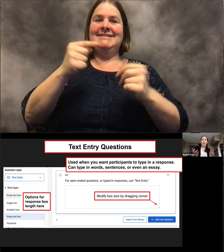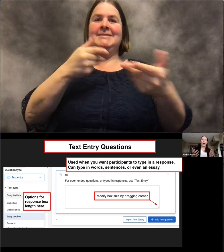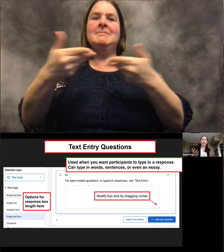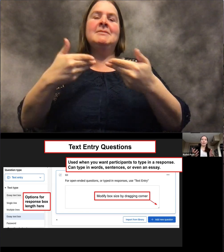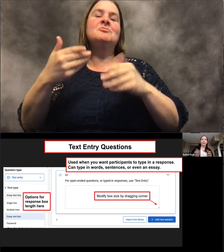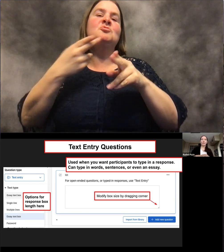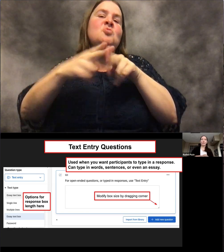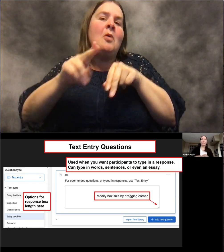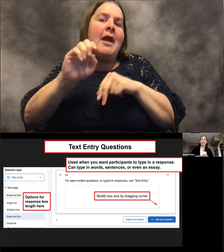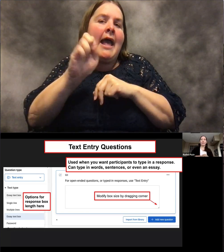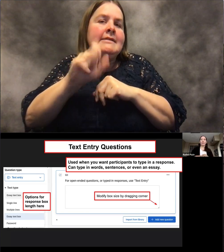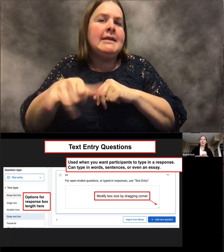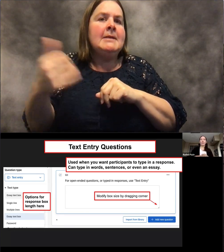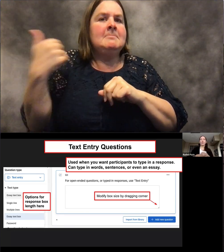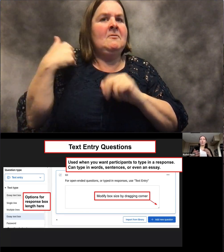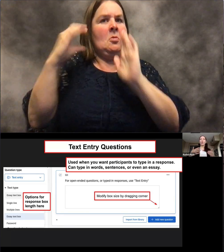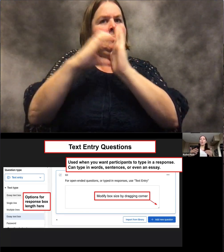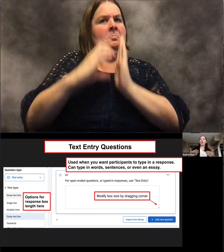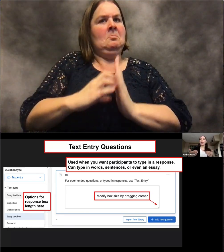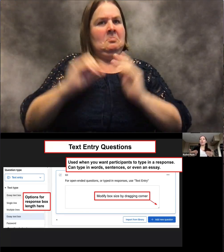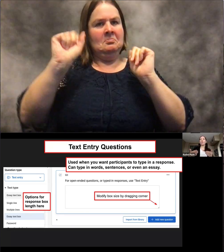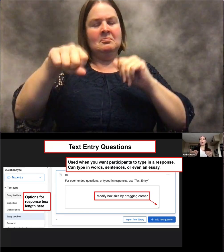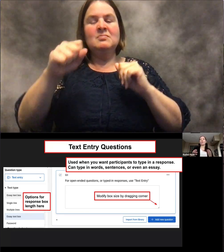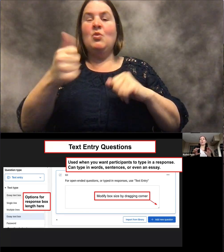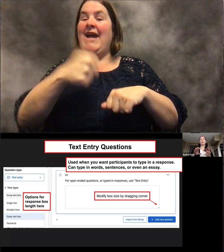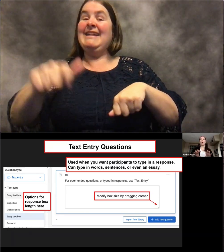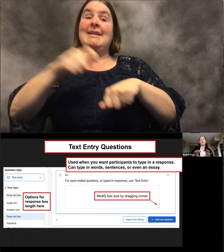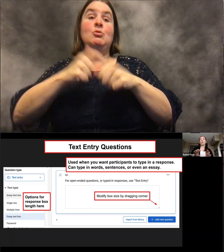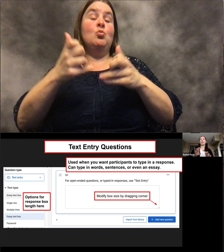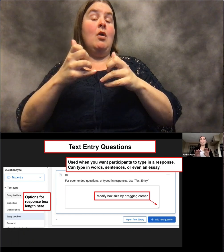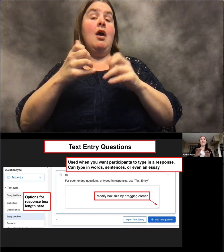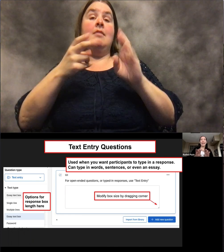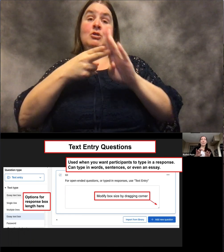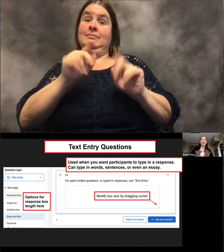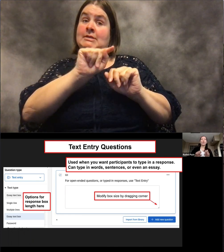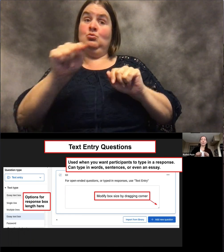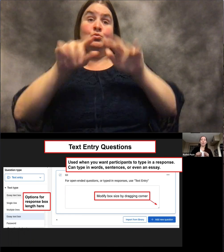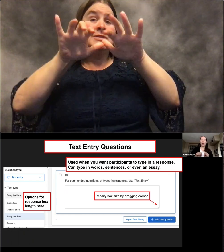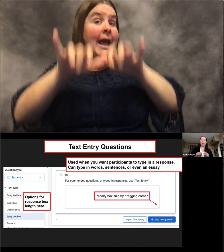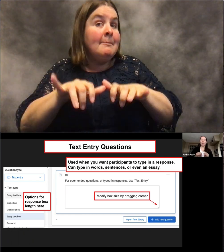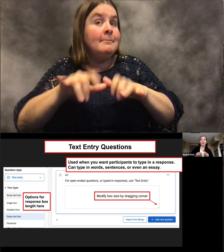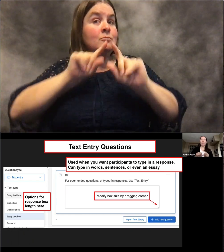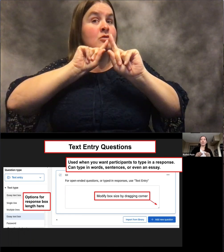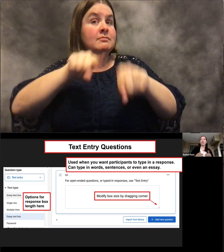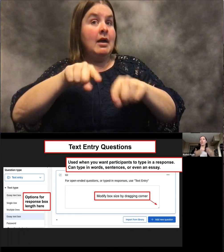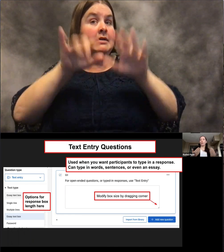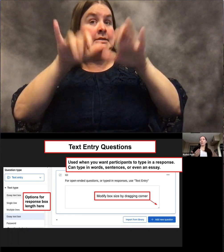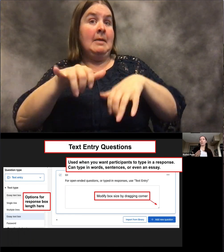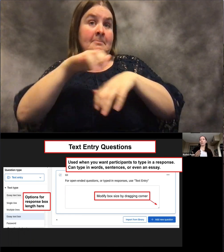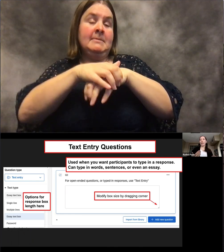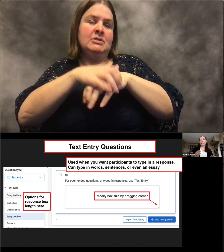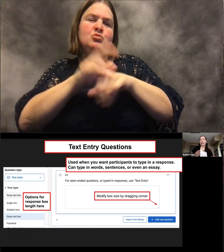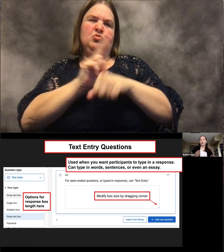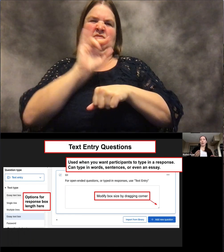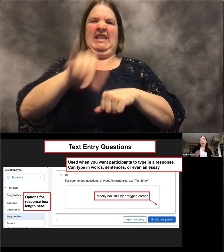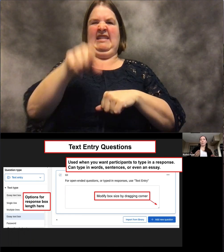essays in the past. So pretty much any response where you want people to type in a response, you can use this text entry option.